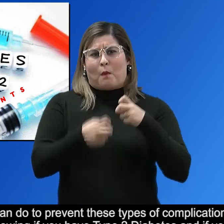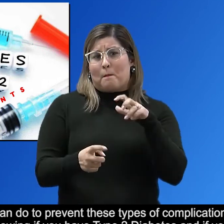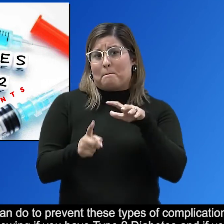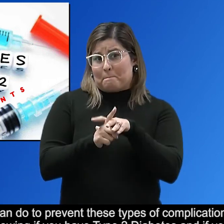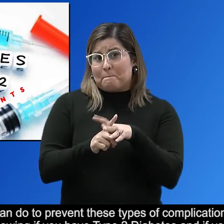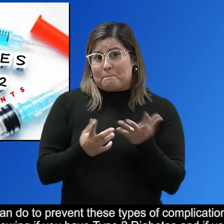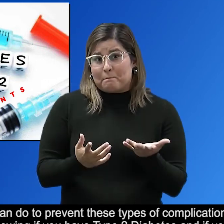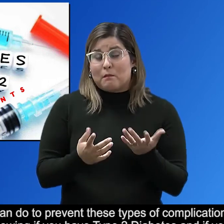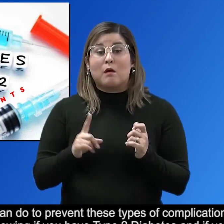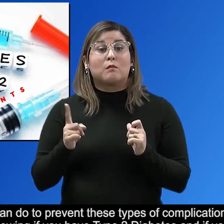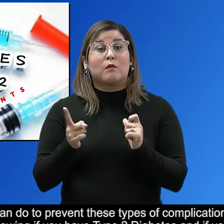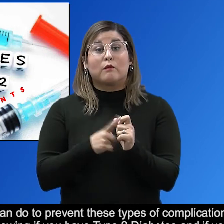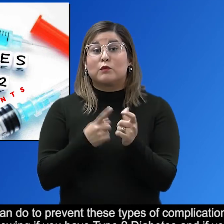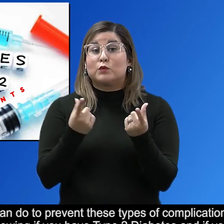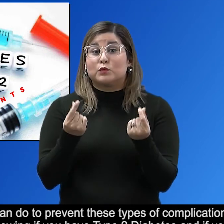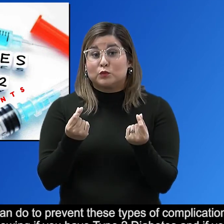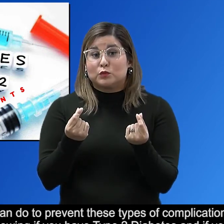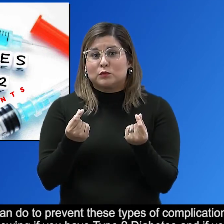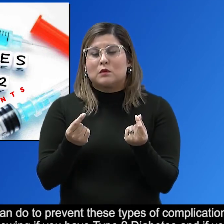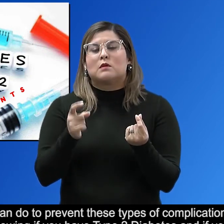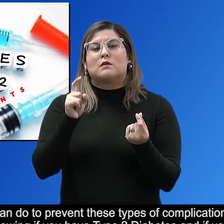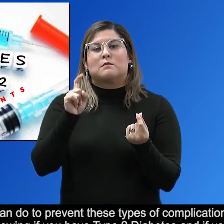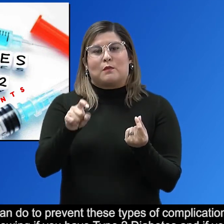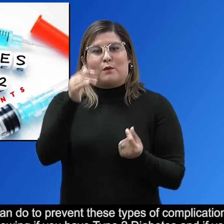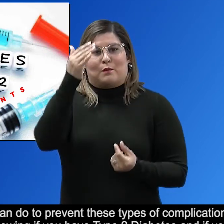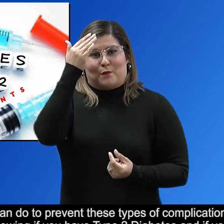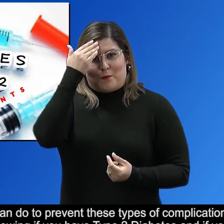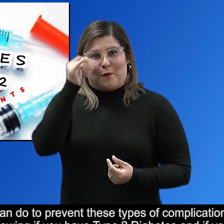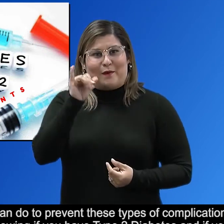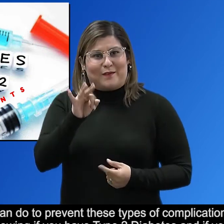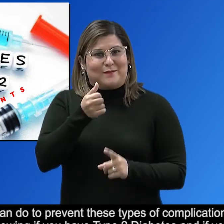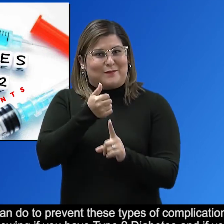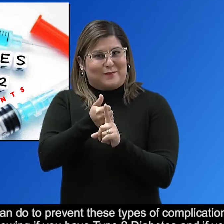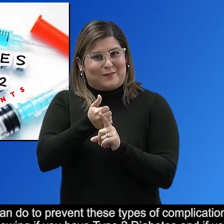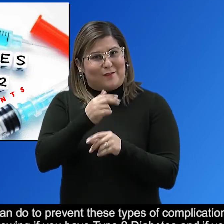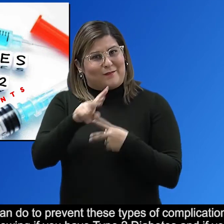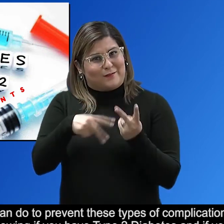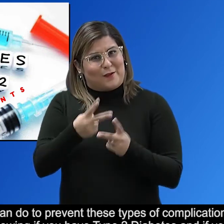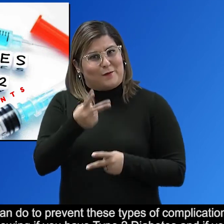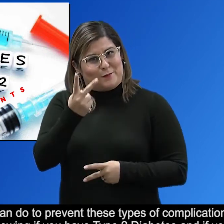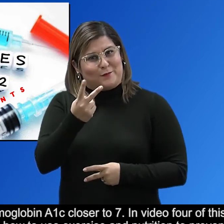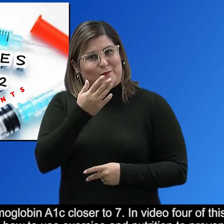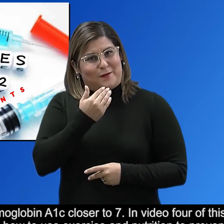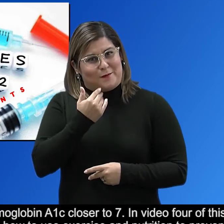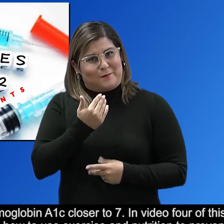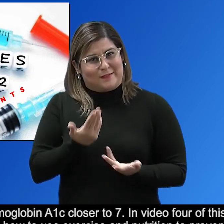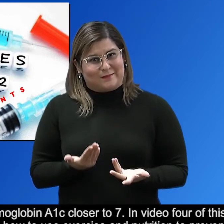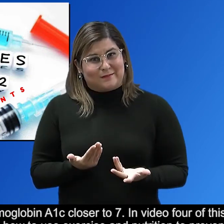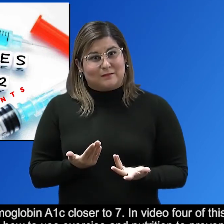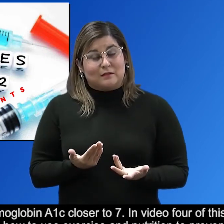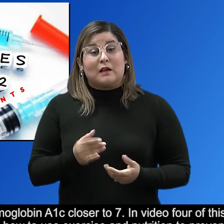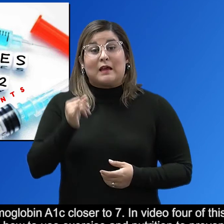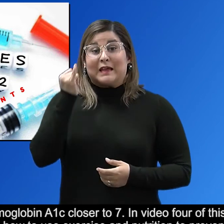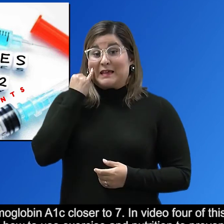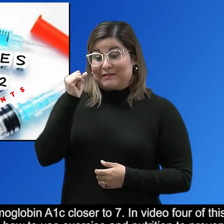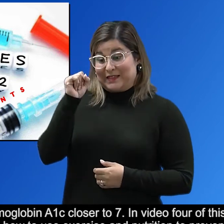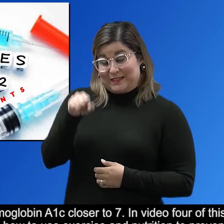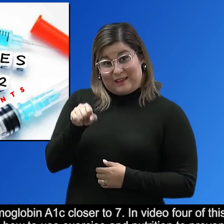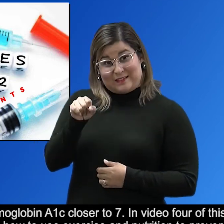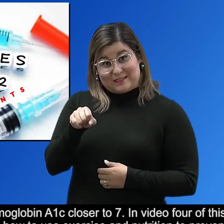if you have type 2 diabetes, and if yes, maintaining your hemoglobin A1C